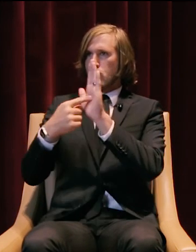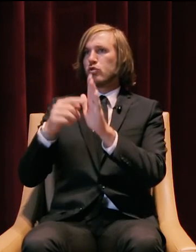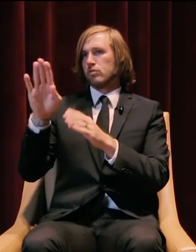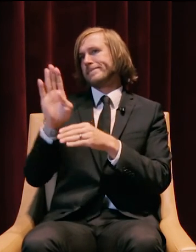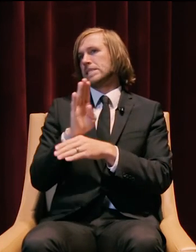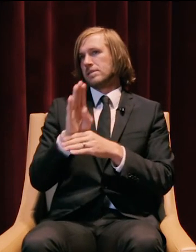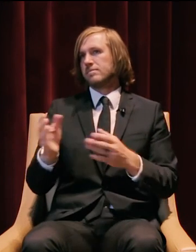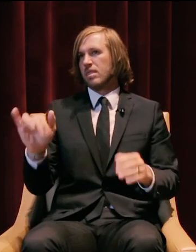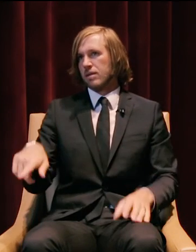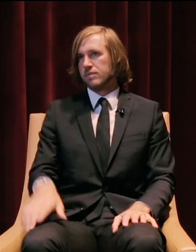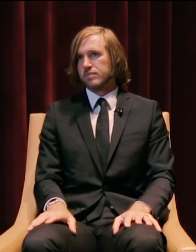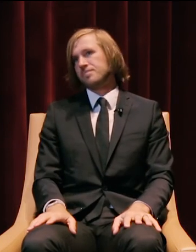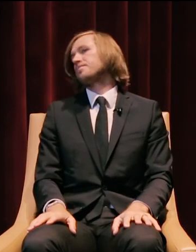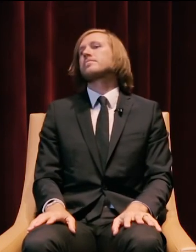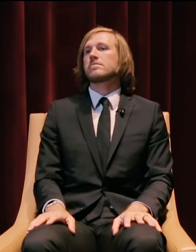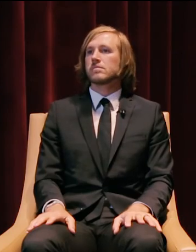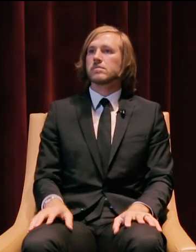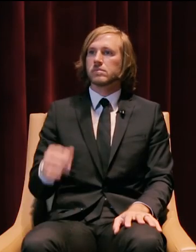business.